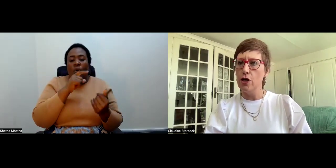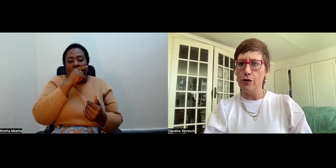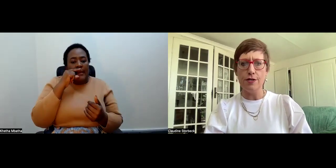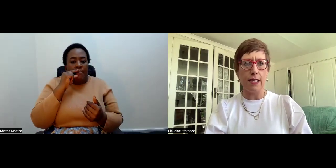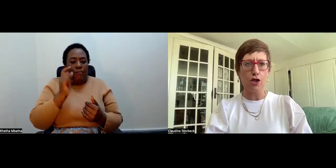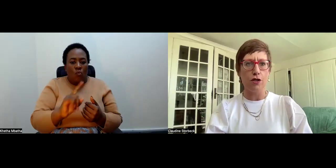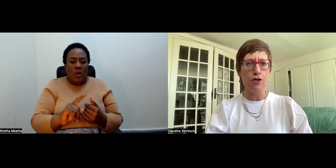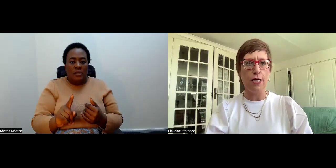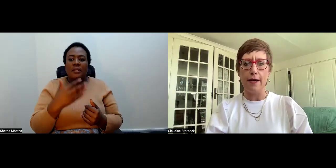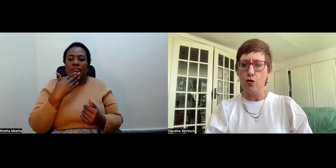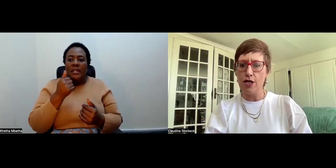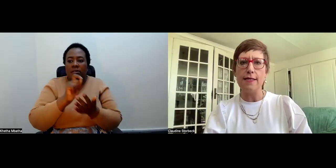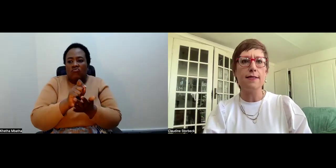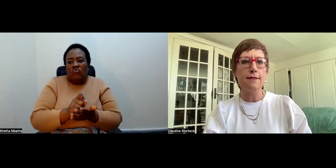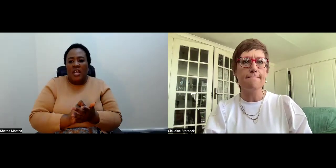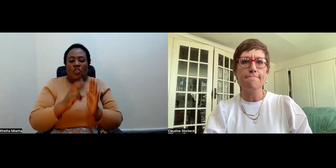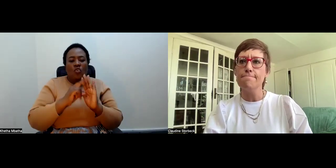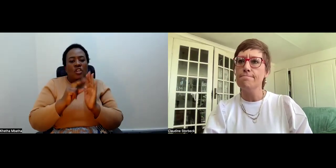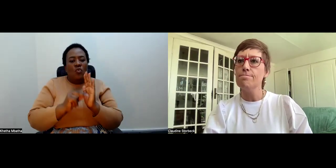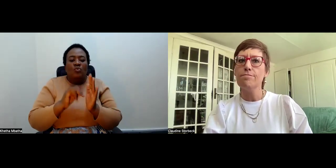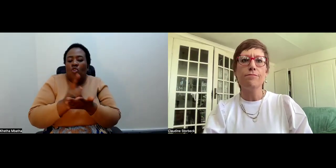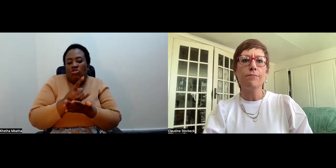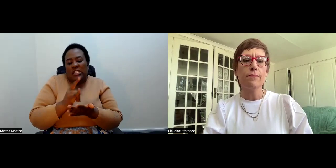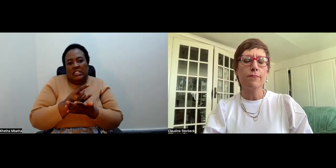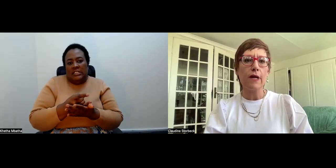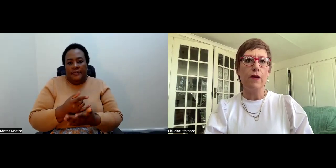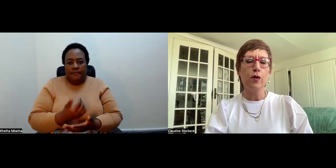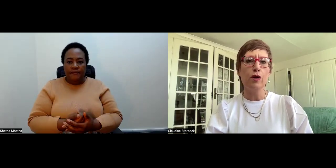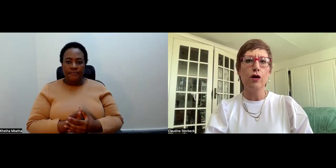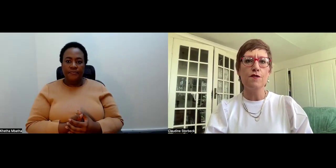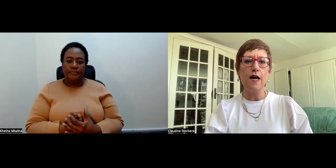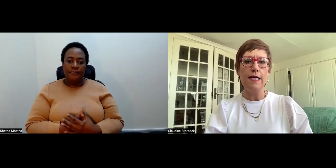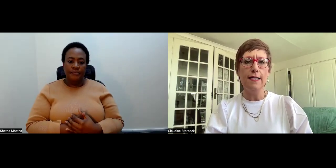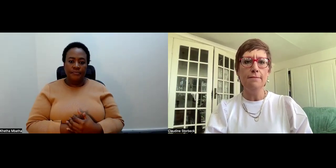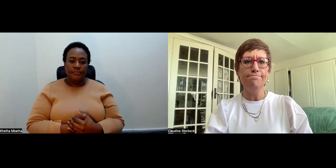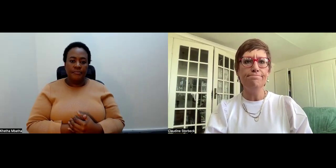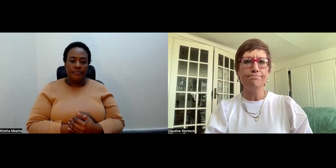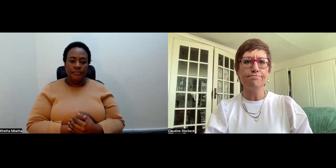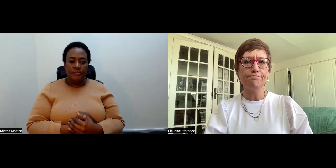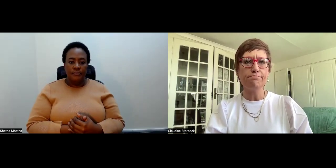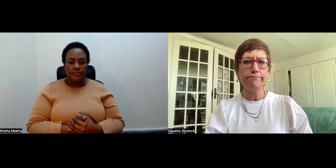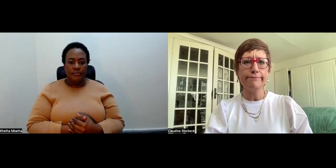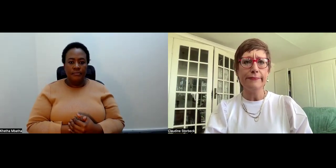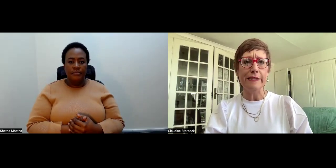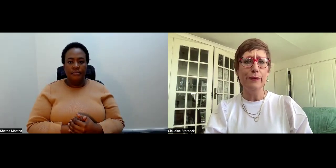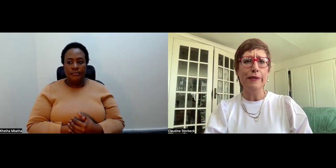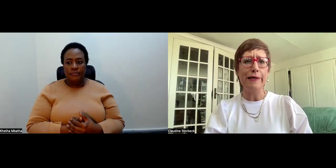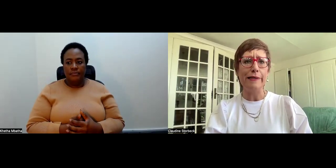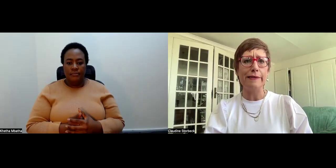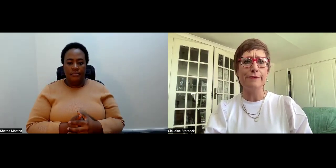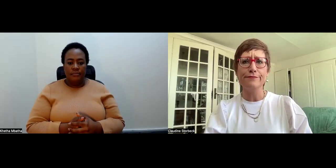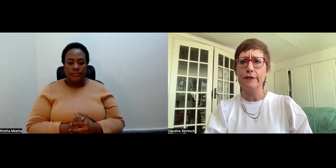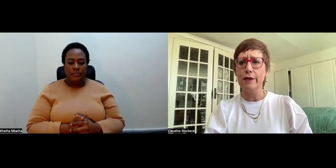Jot it in the notes section today, in your chats. And then we'll close finally. Oh,